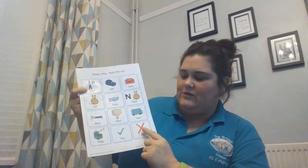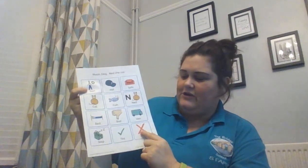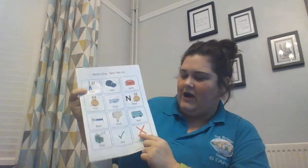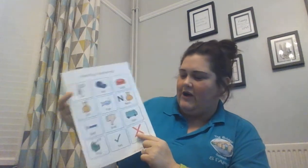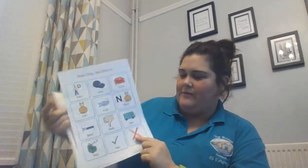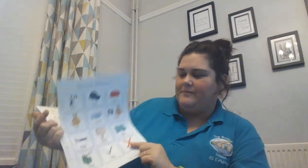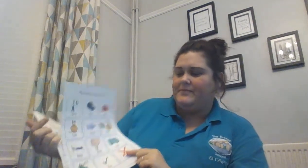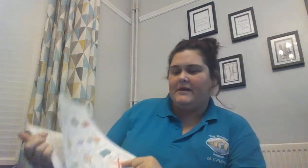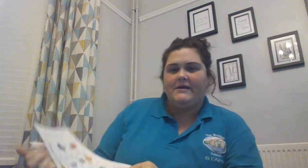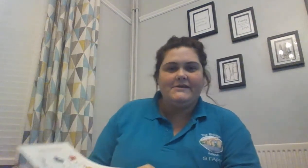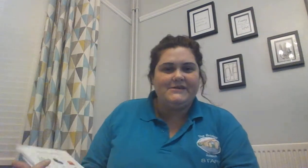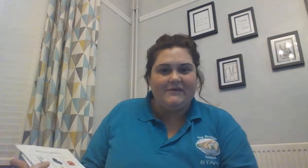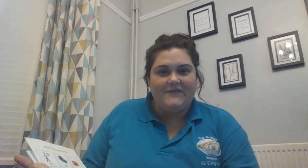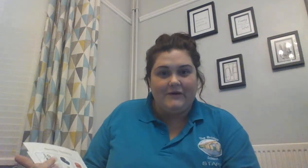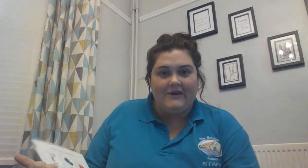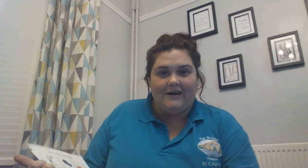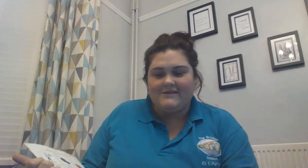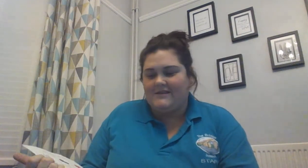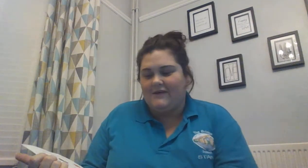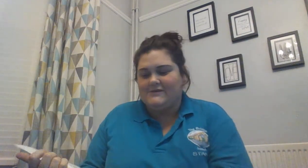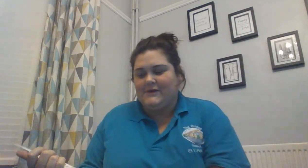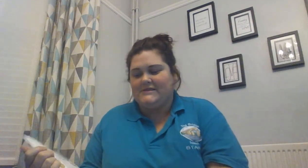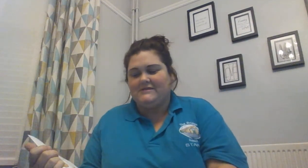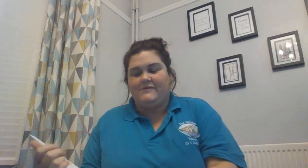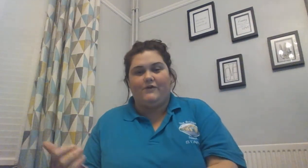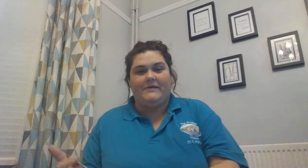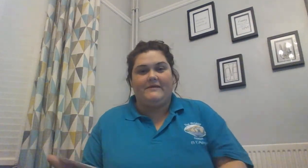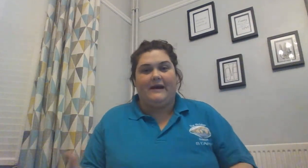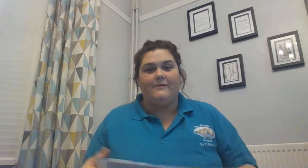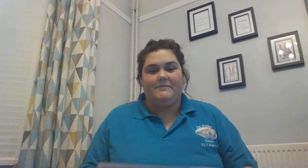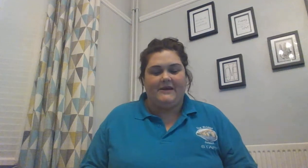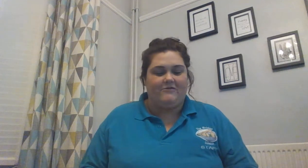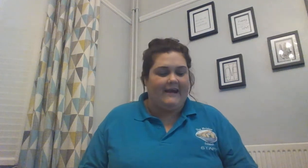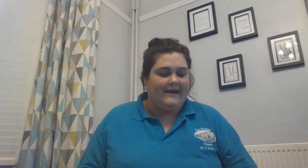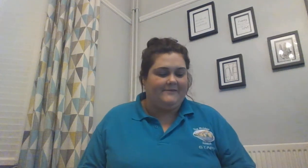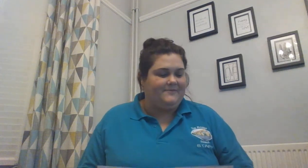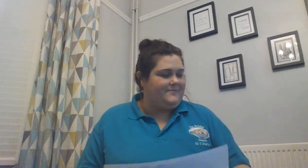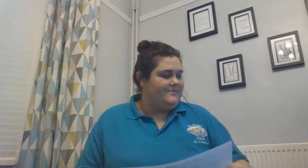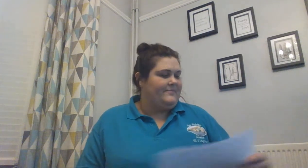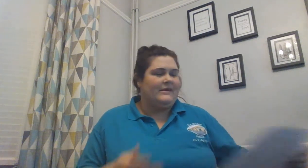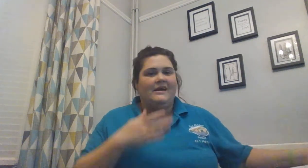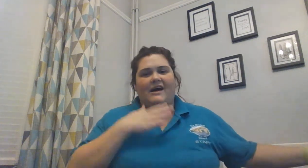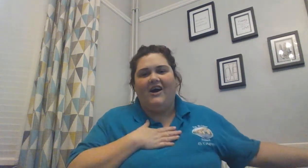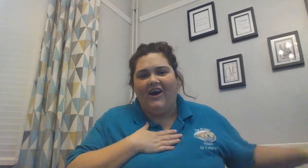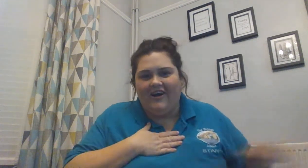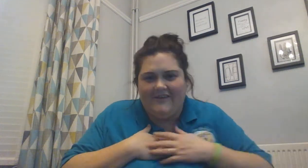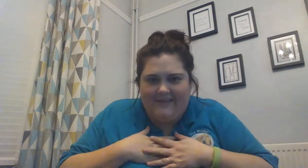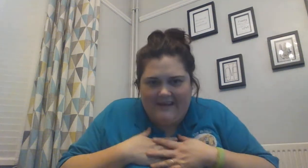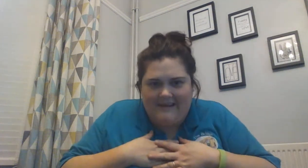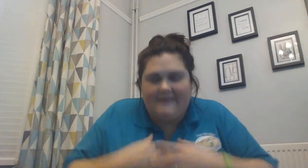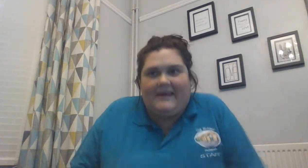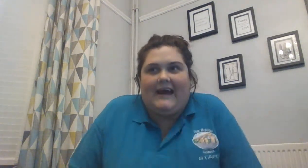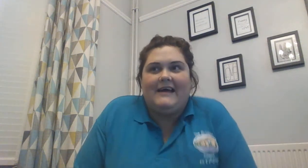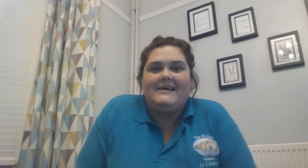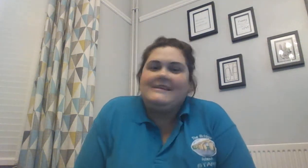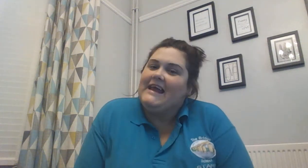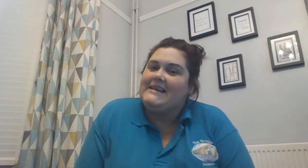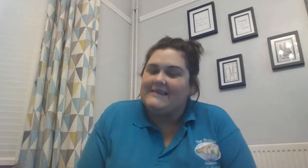no? So if you could answer those questions for me, that would be great. I think that Ned